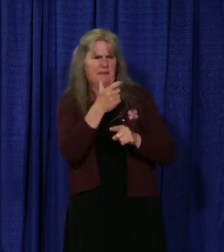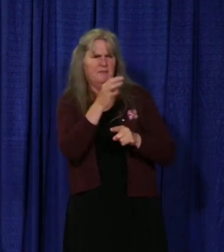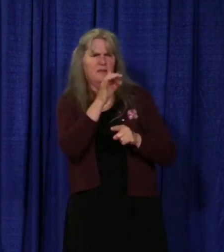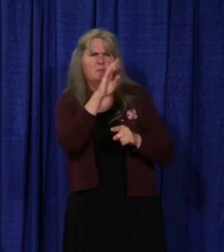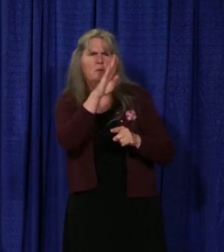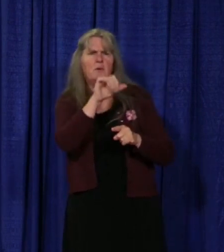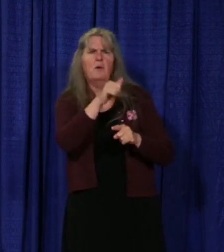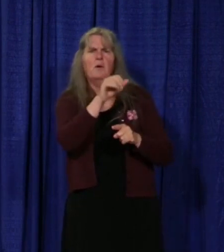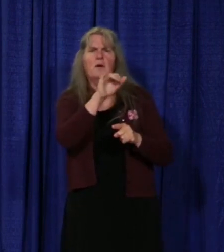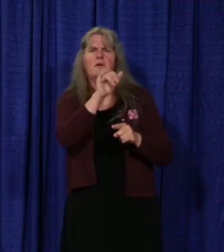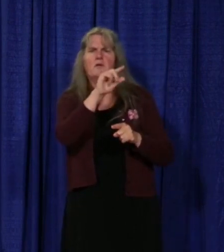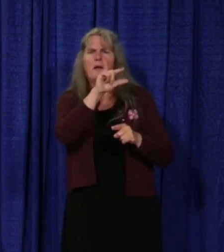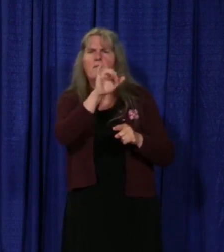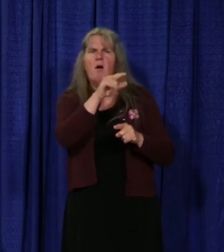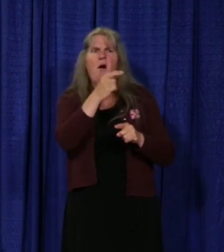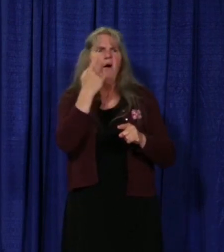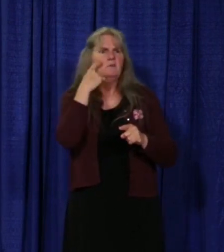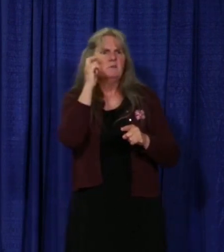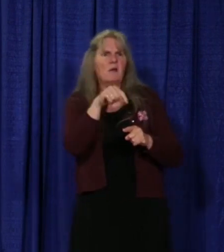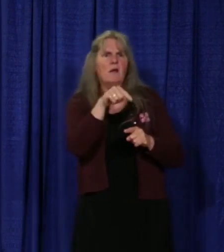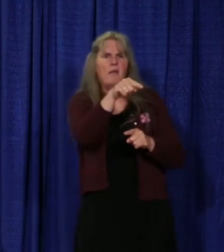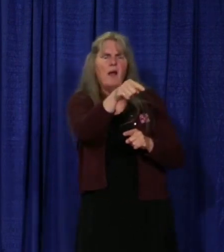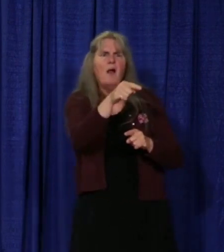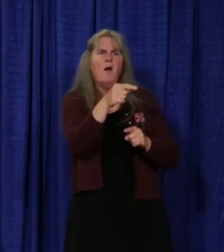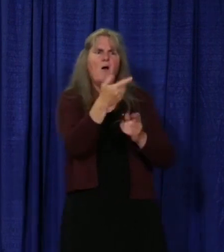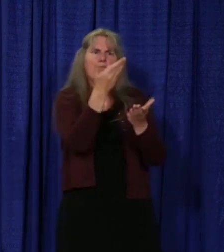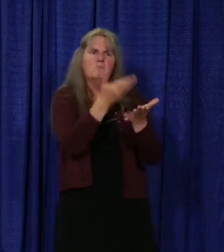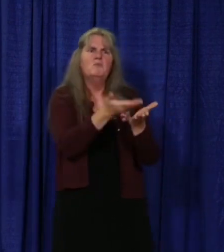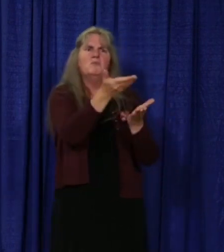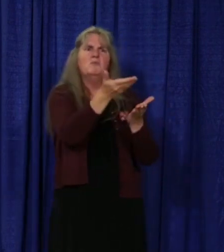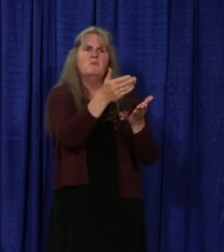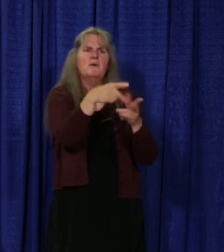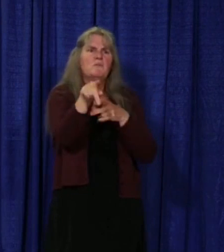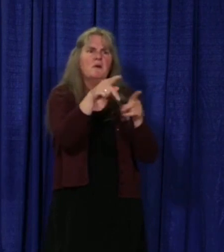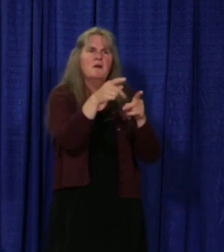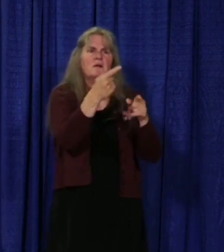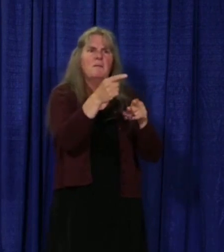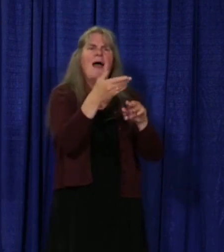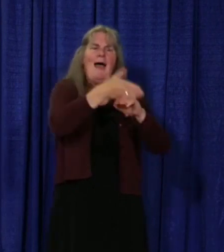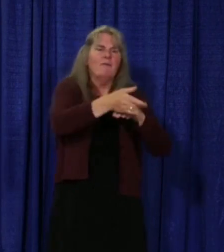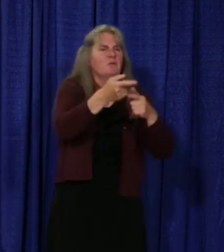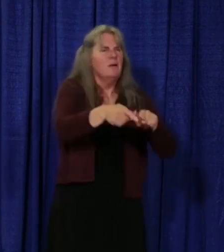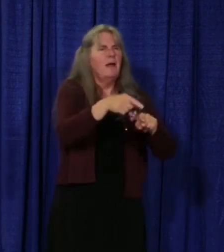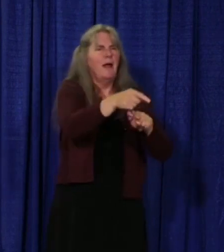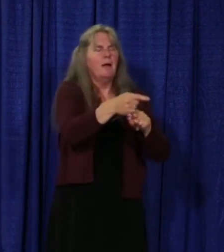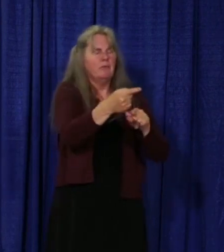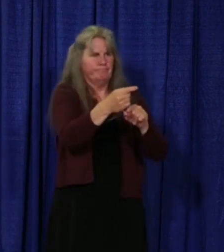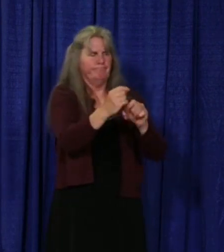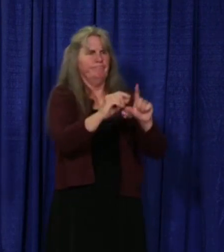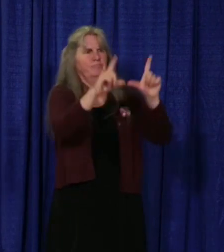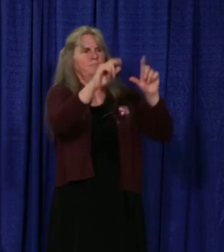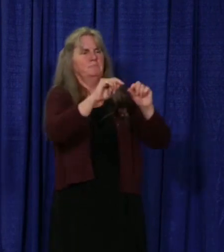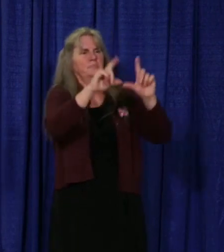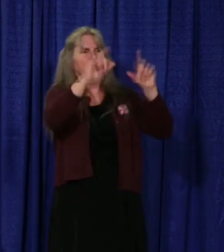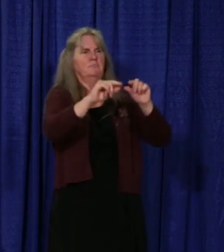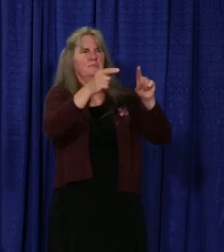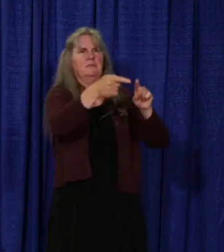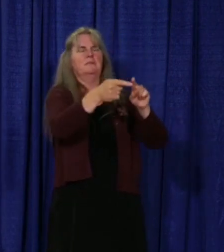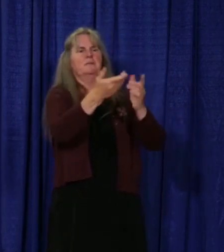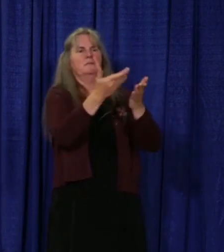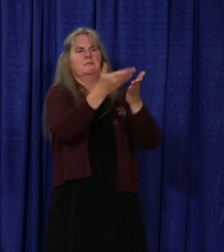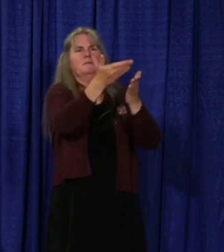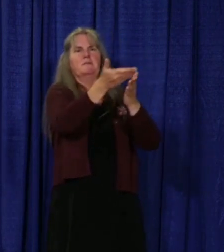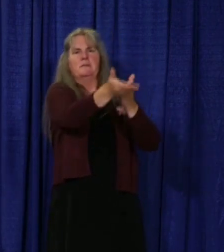particular community or in this town, evidence of something that might have been after the fact." I would have to get